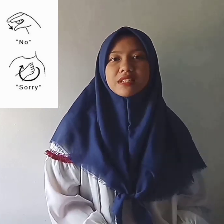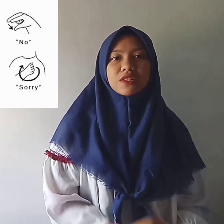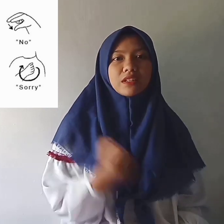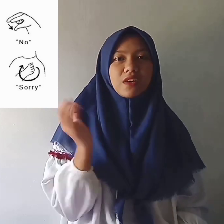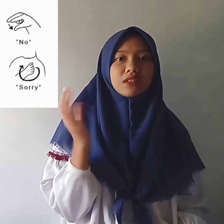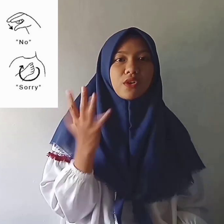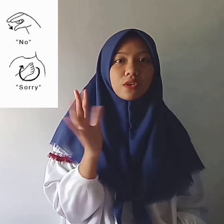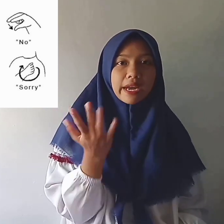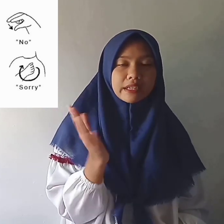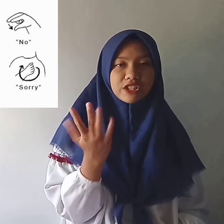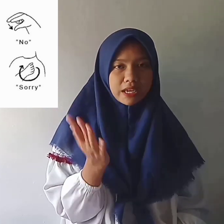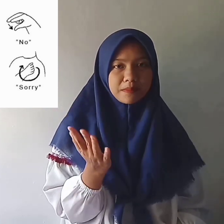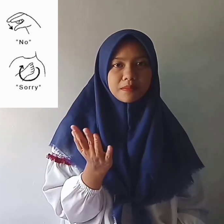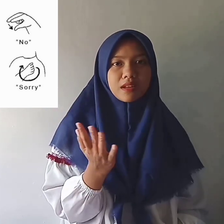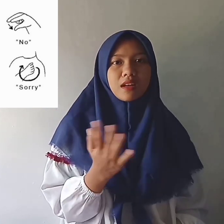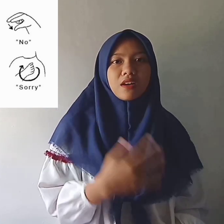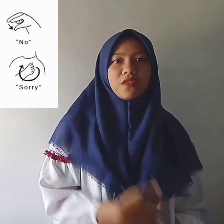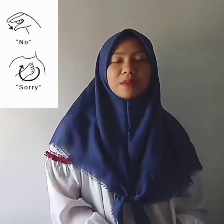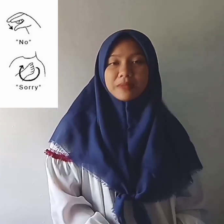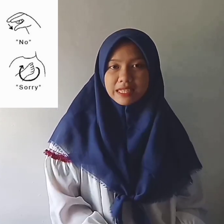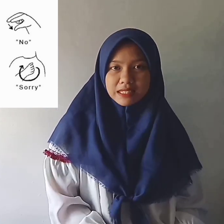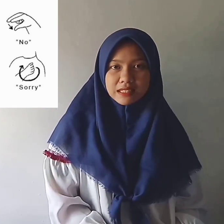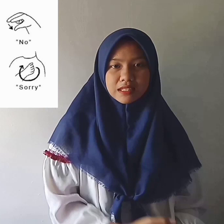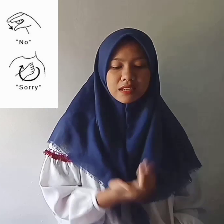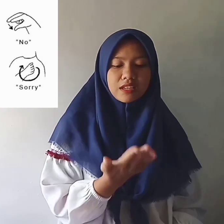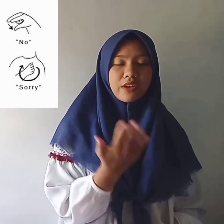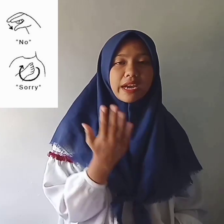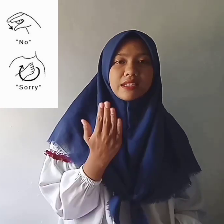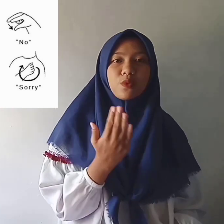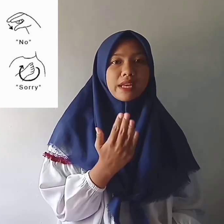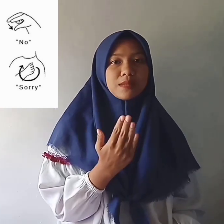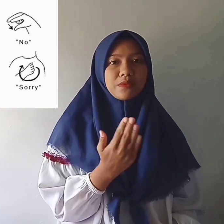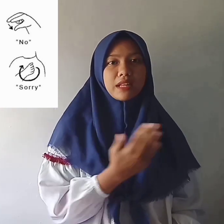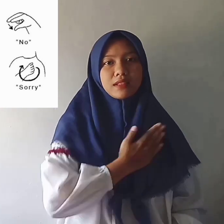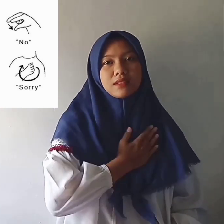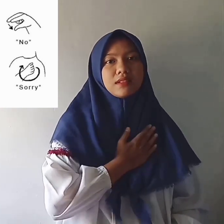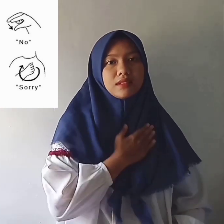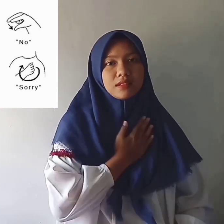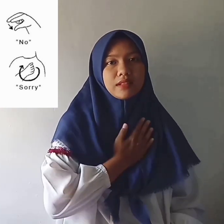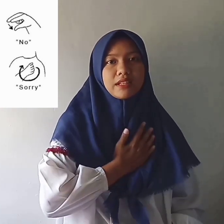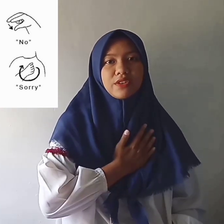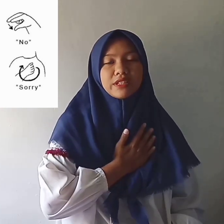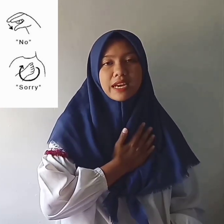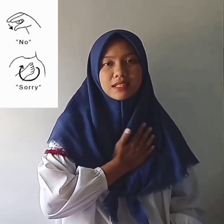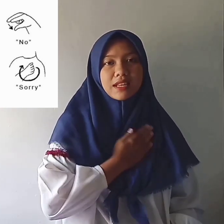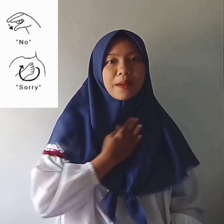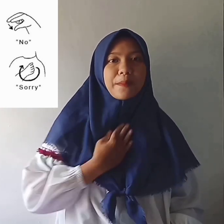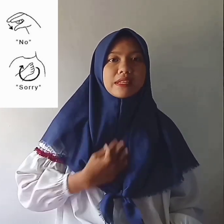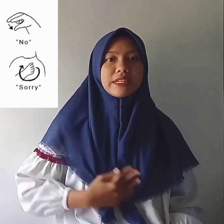is only on your hand shape. For please, your hand is widespread. Take it to your chest and make a